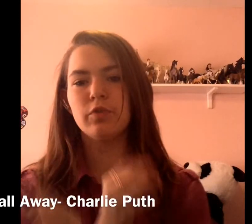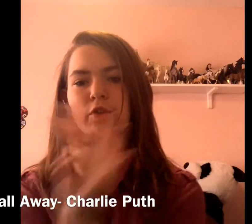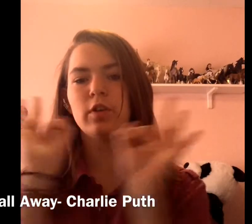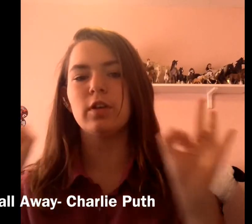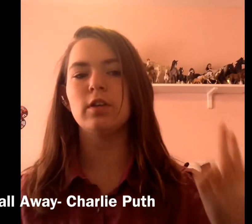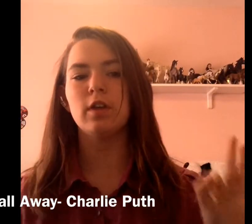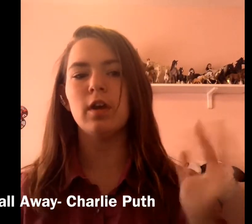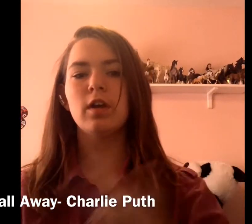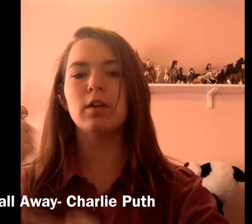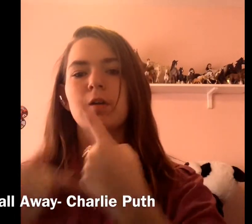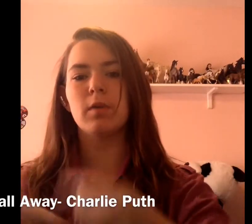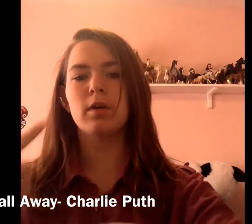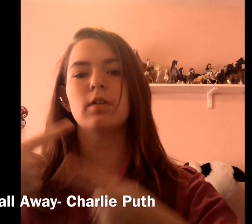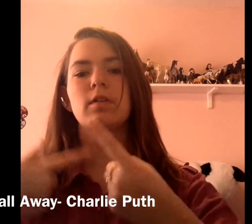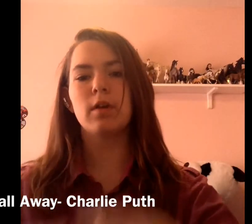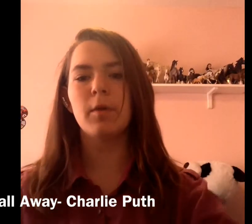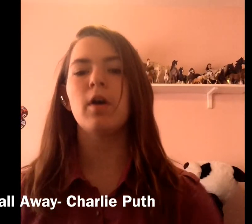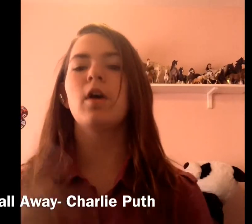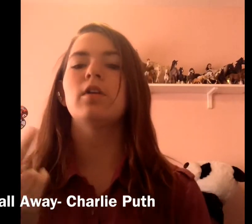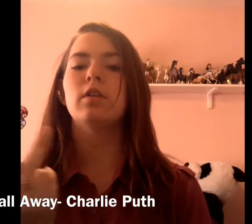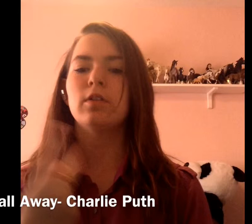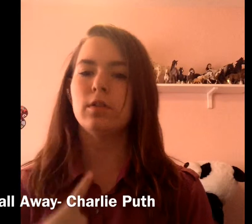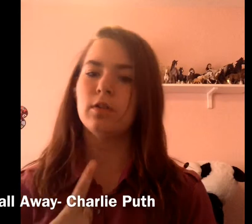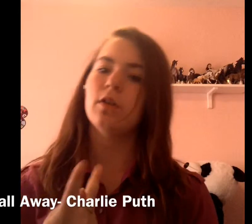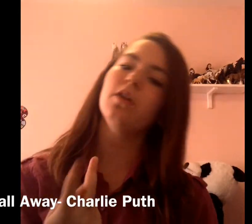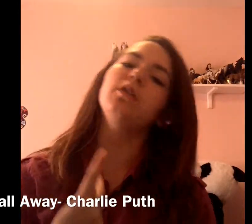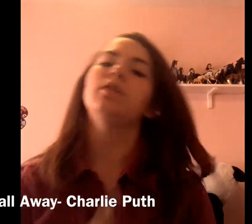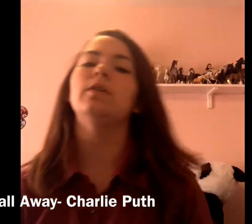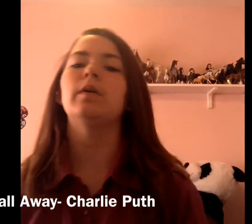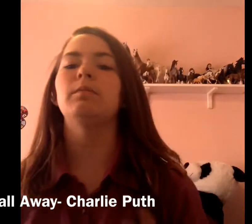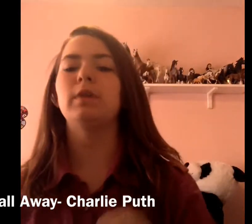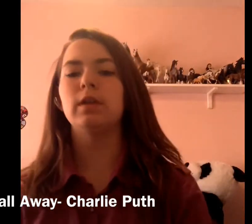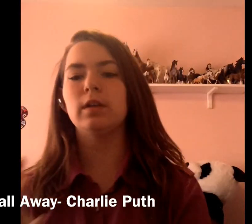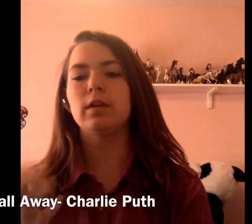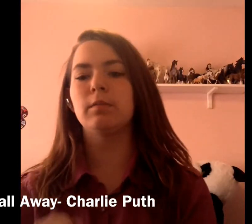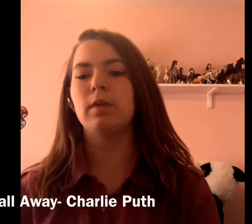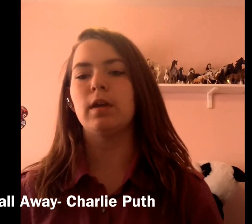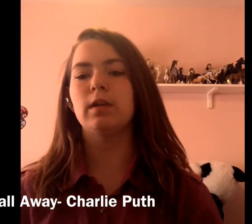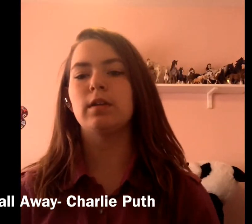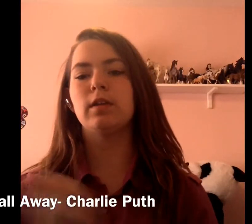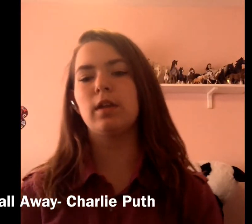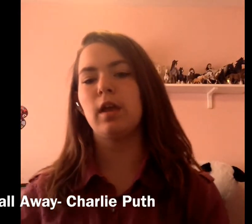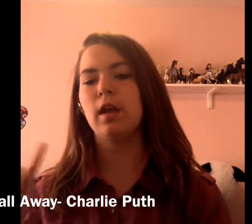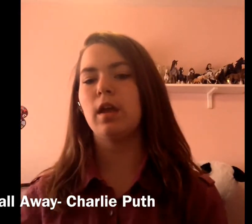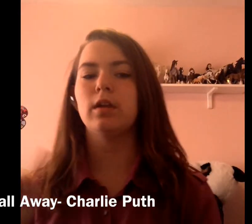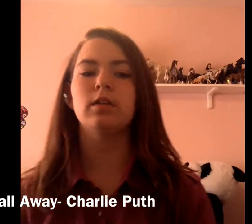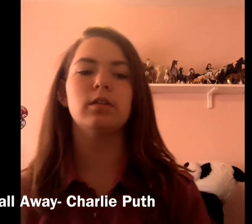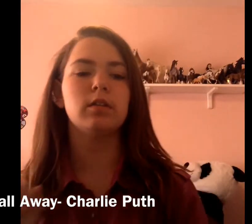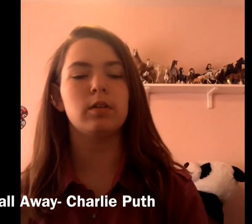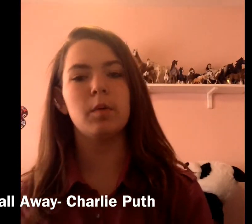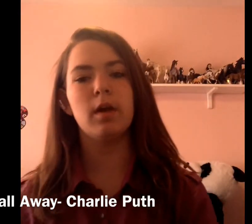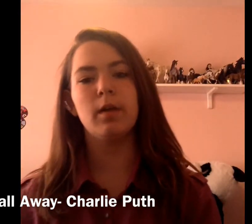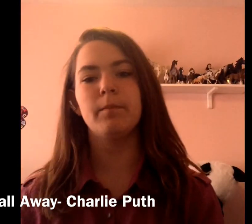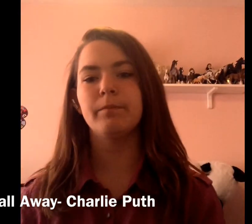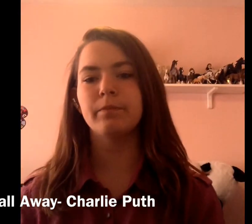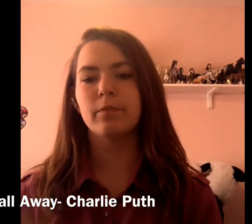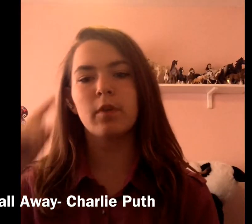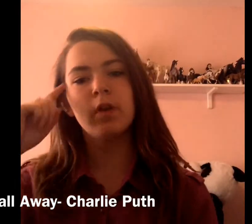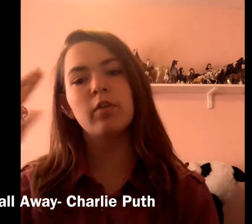free Come on, come on, come on You and me could make it anywhere If